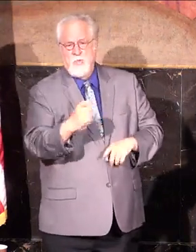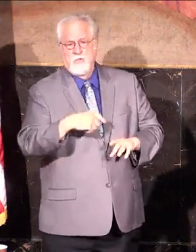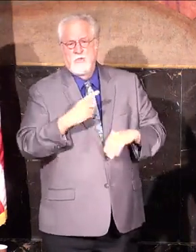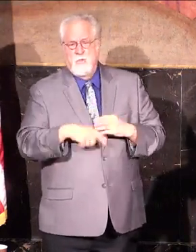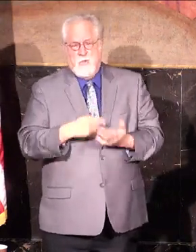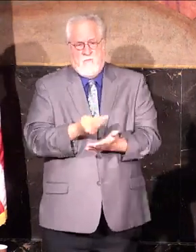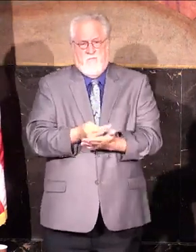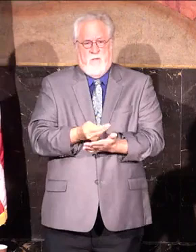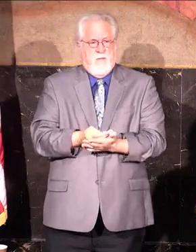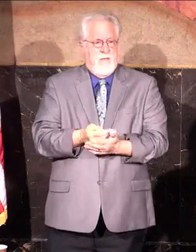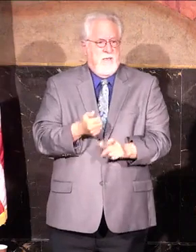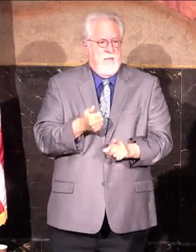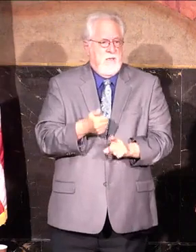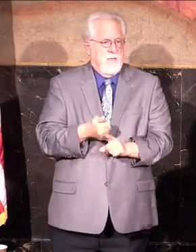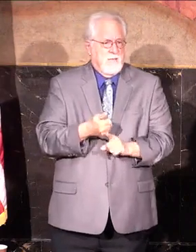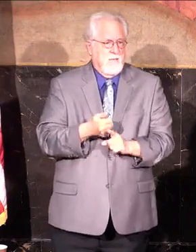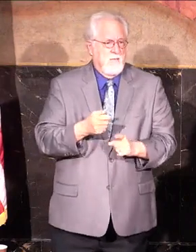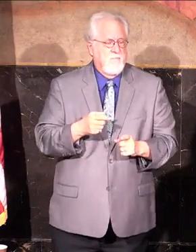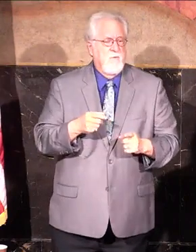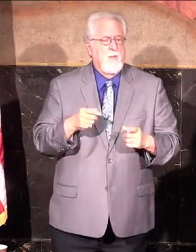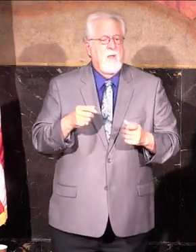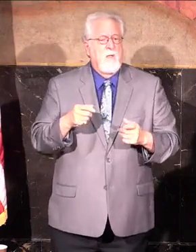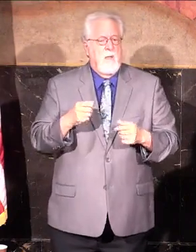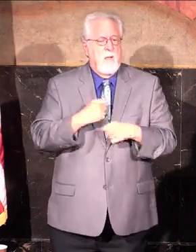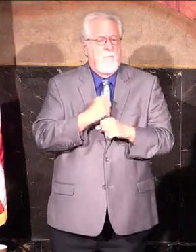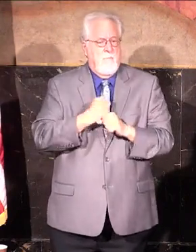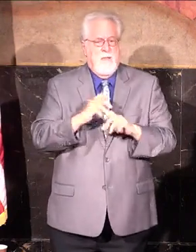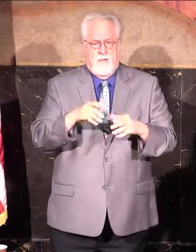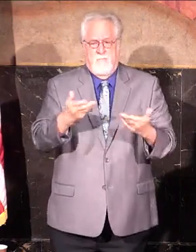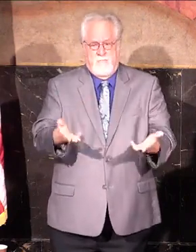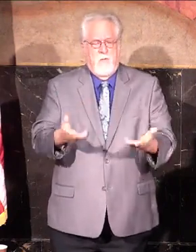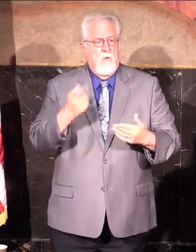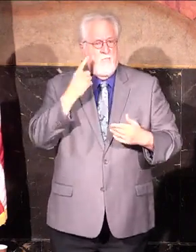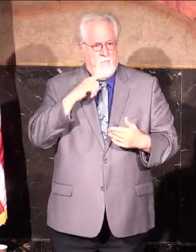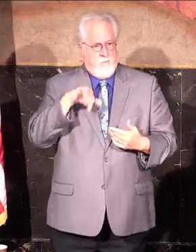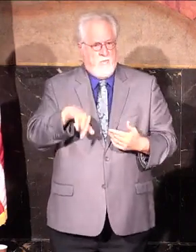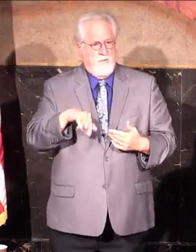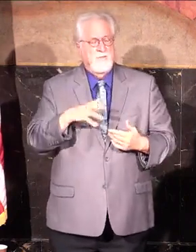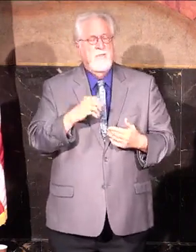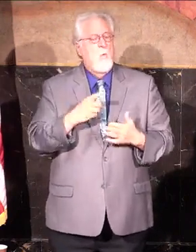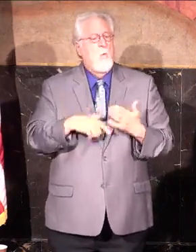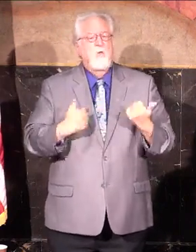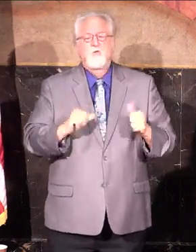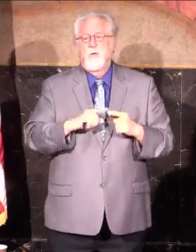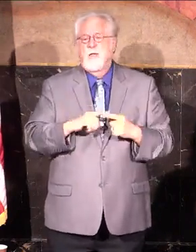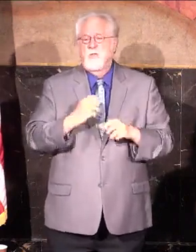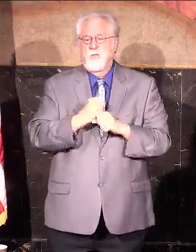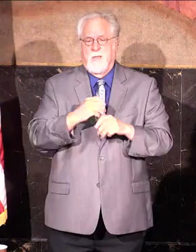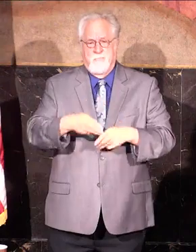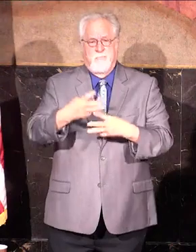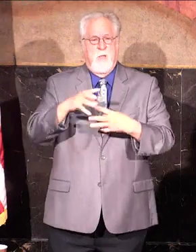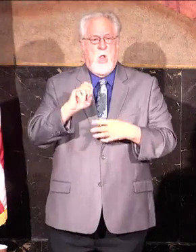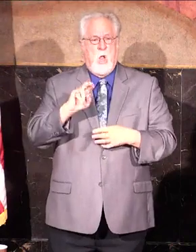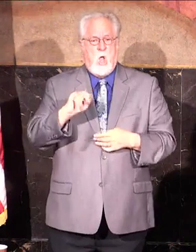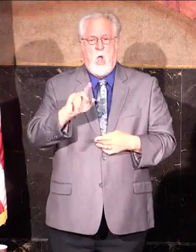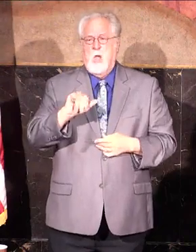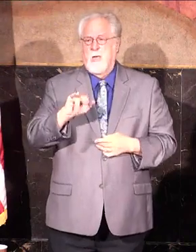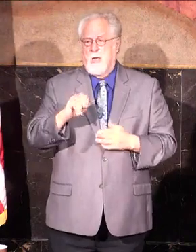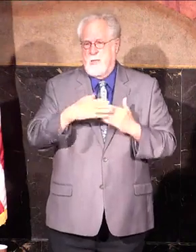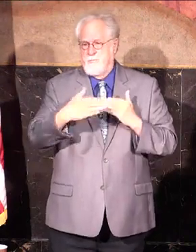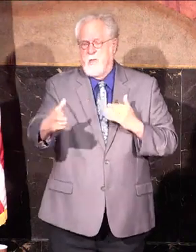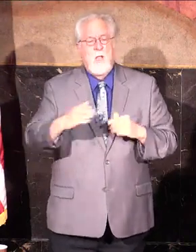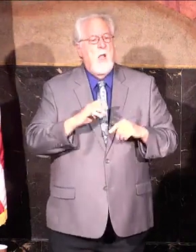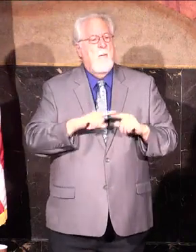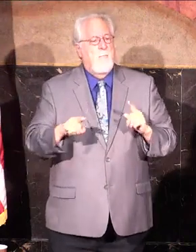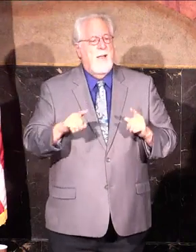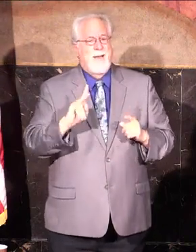the funding, specific funding that has been made available for this and what we're trying to get online going forward. But